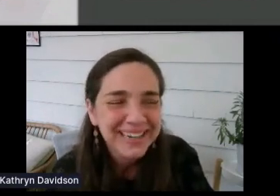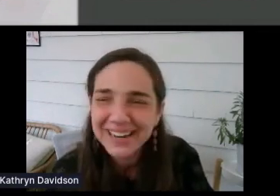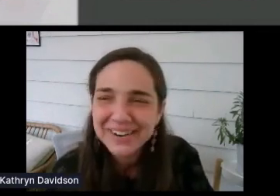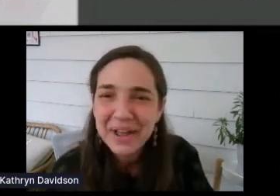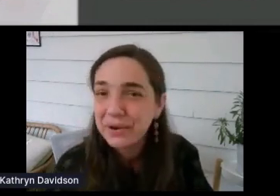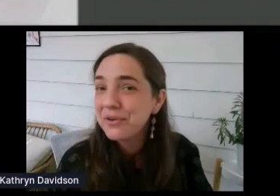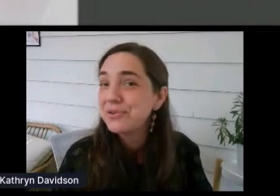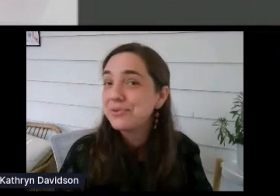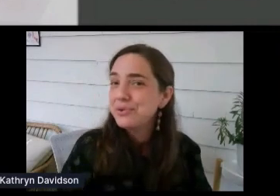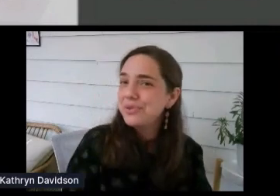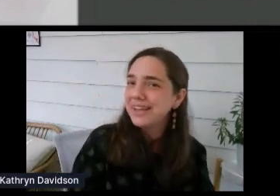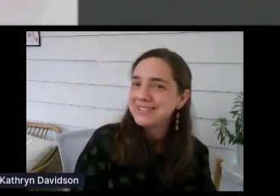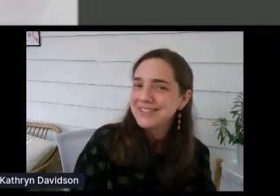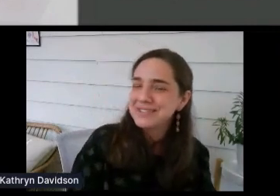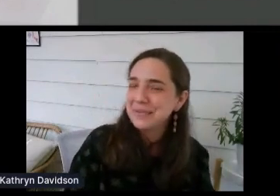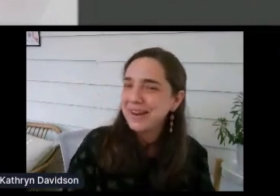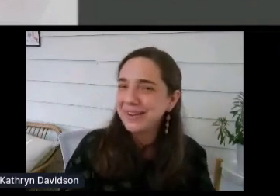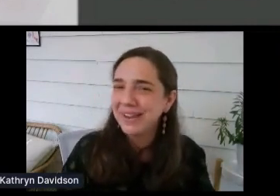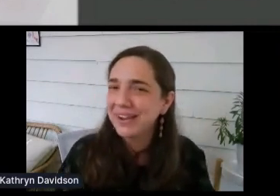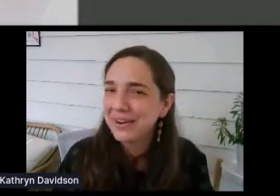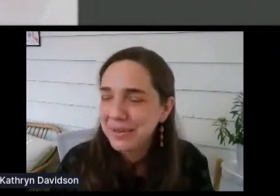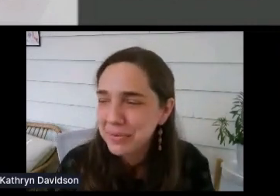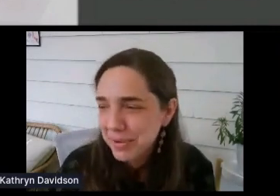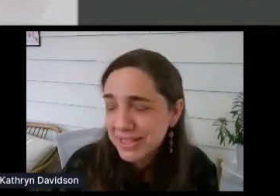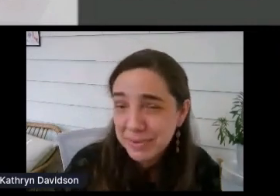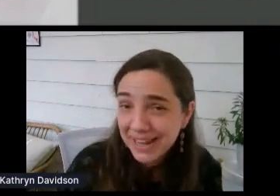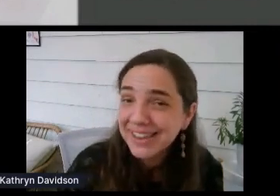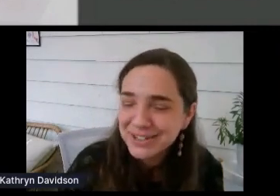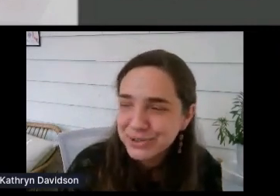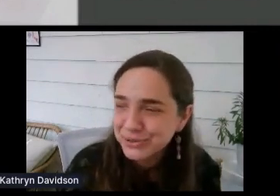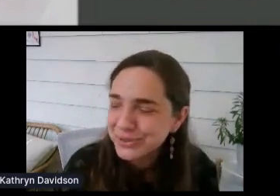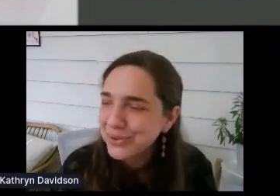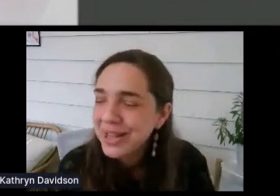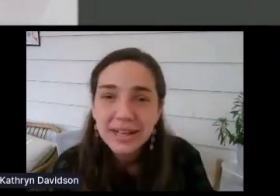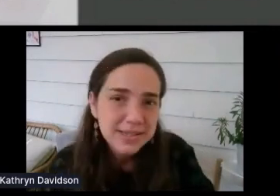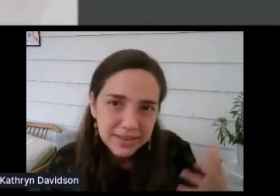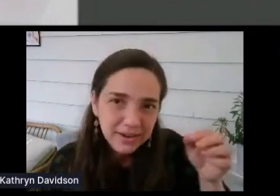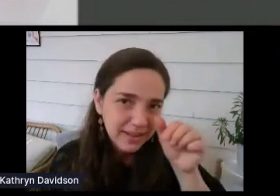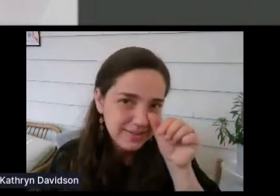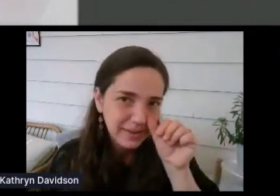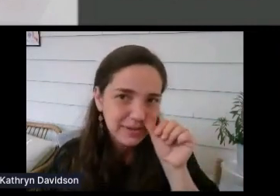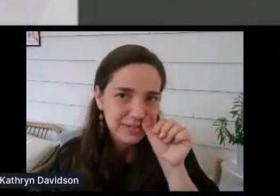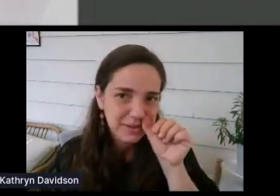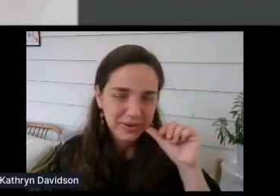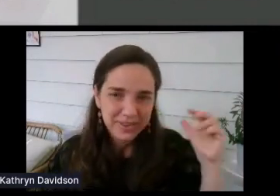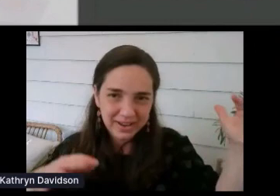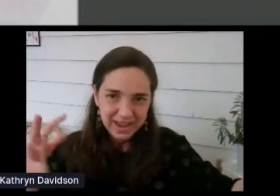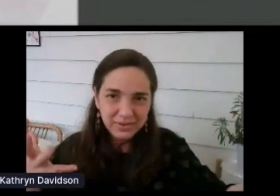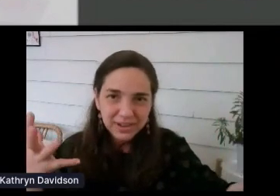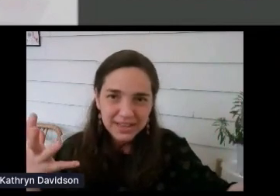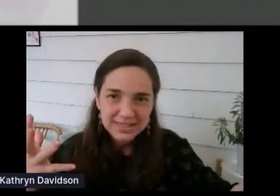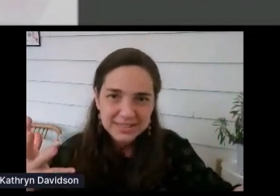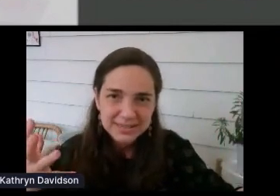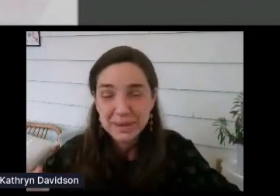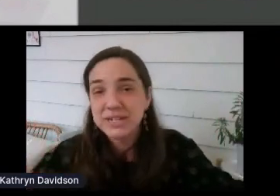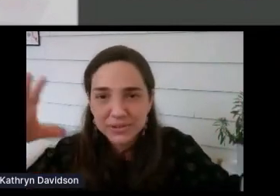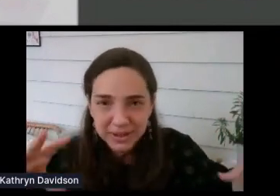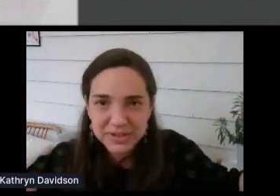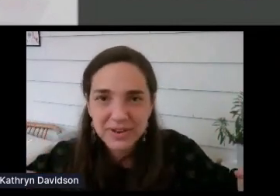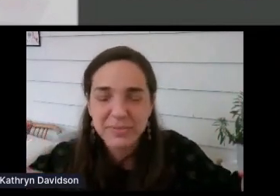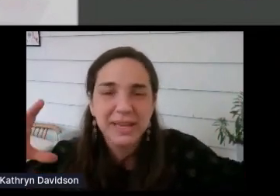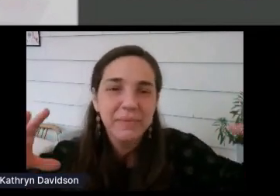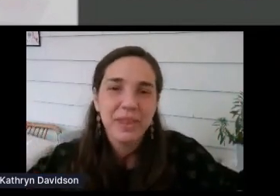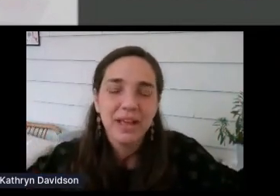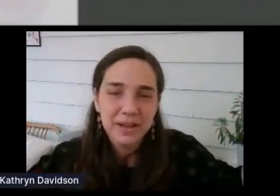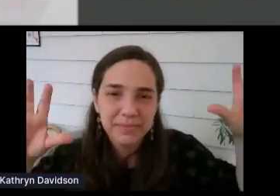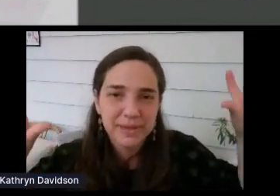Yeah, right. I don't know if you knew the answer to this already or like heard a little bit about this, but that is true. So there are lots of languages in the world that have noun classes. Bantu